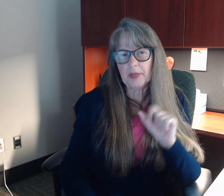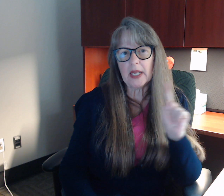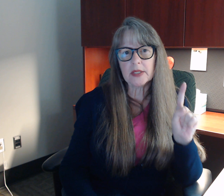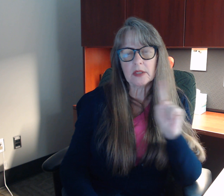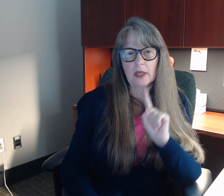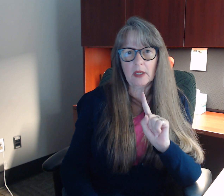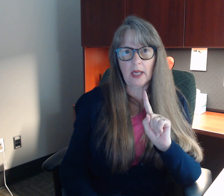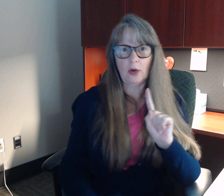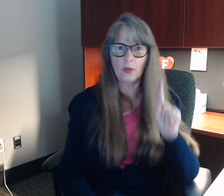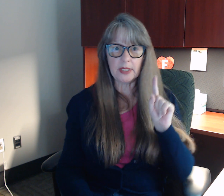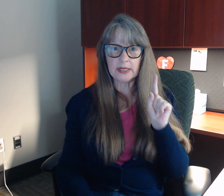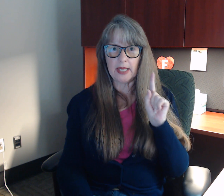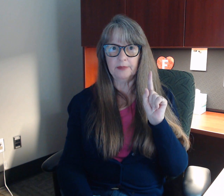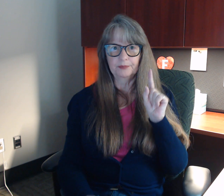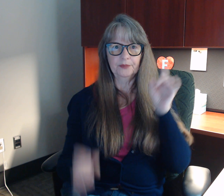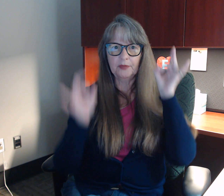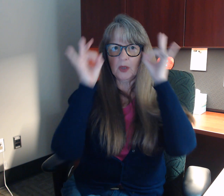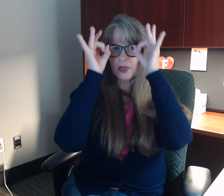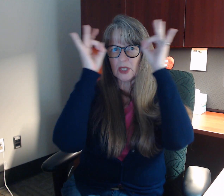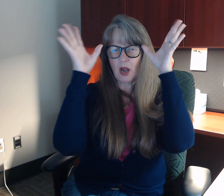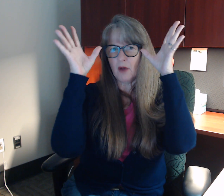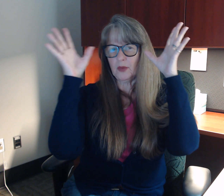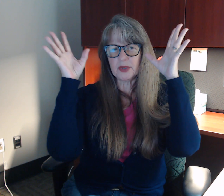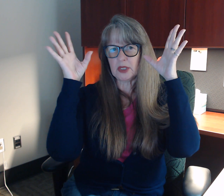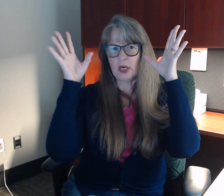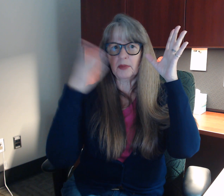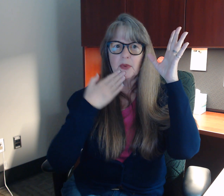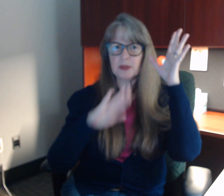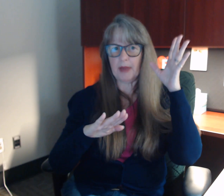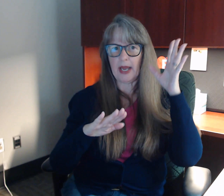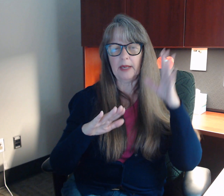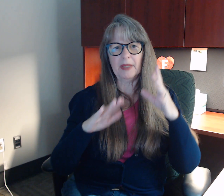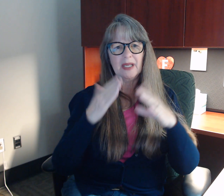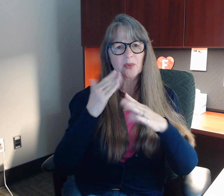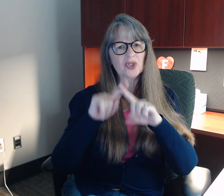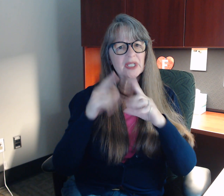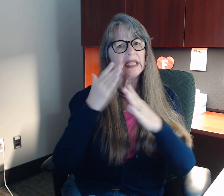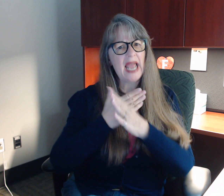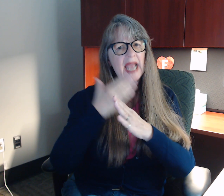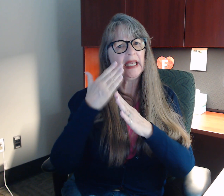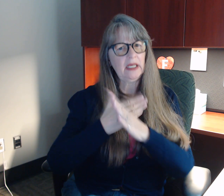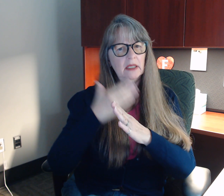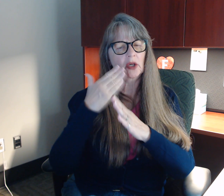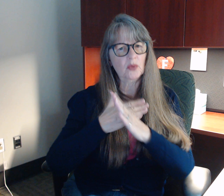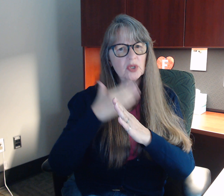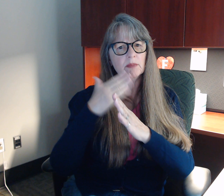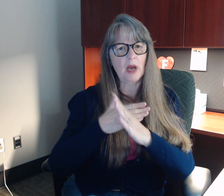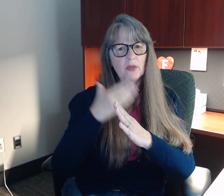because I'd already said it wasn't awful, it wasn't terrible, it wasn't bad, but it was just nagging, it was just bothersome.